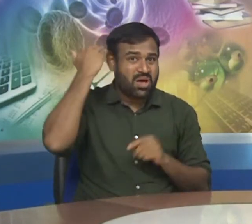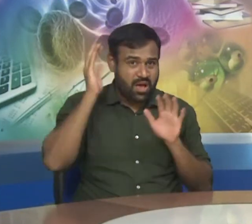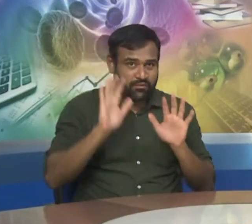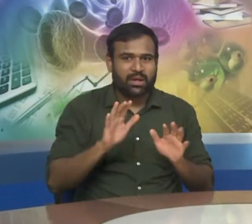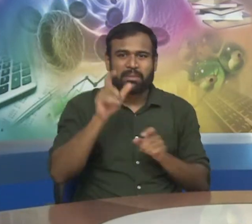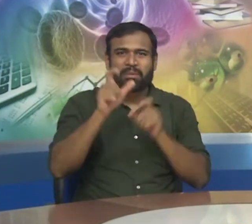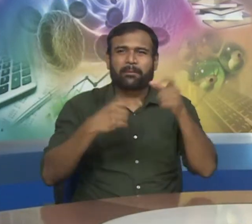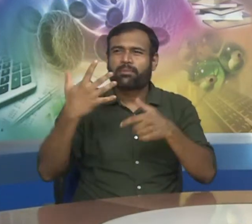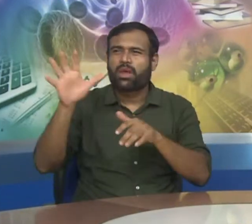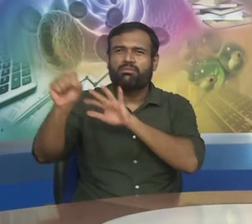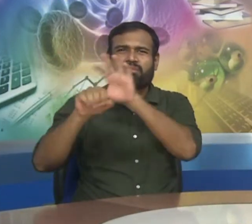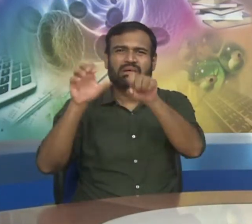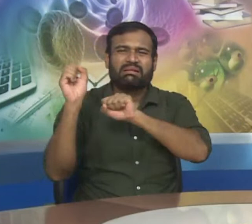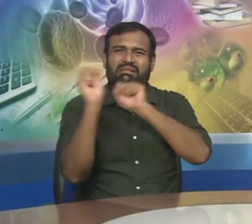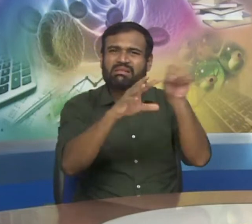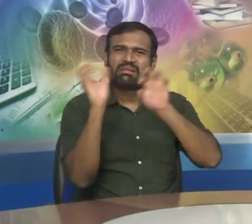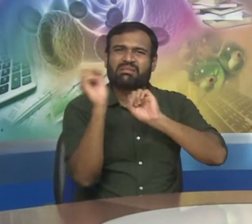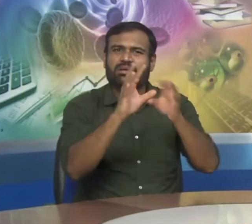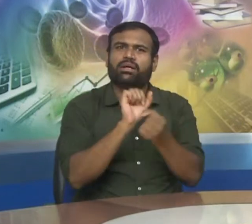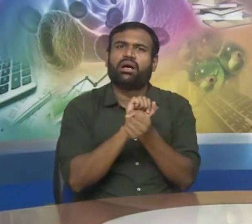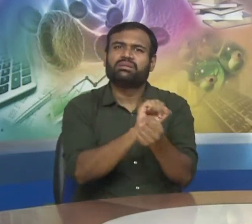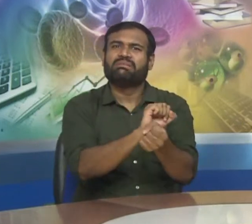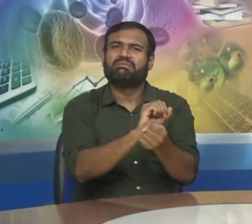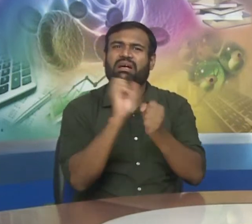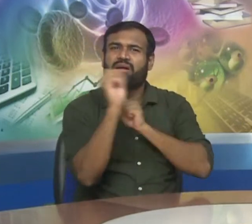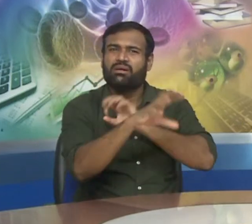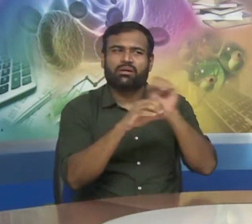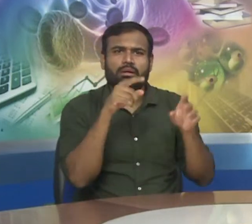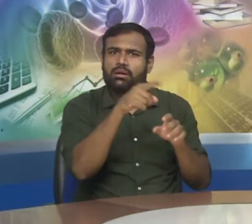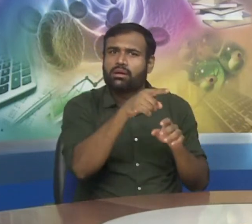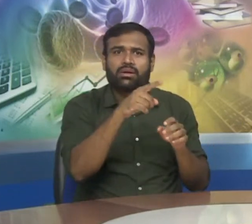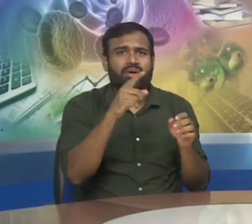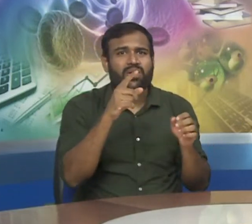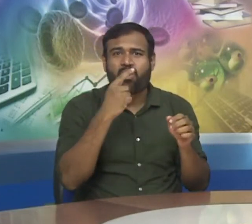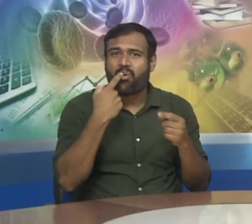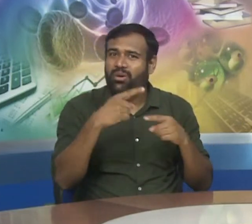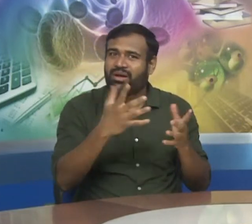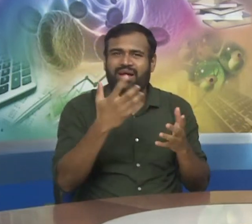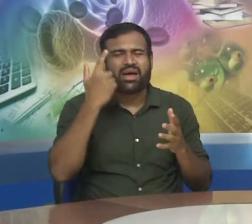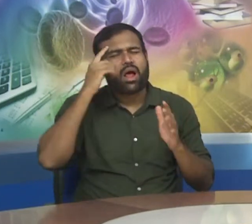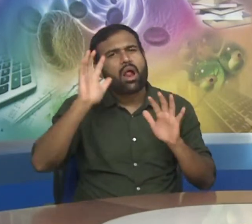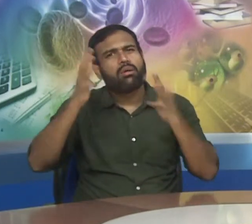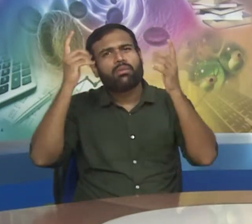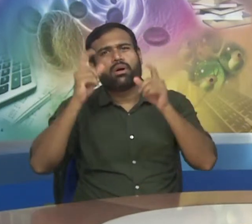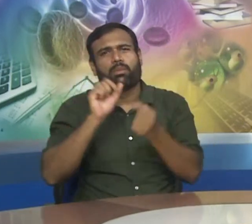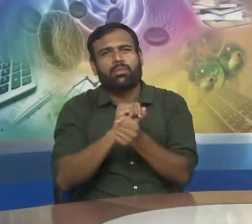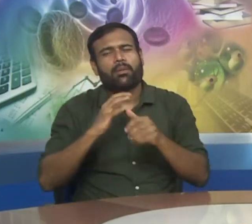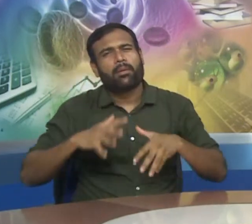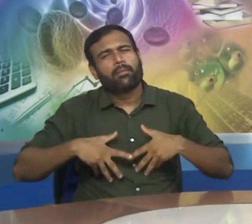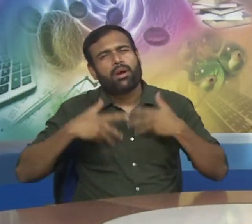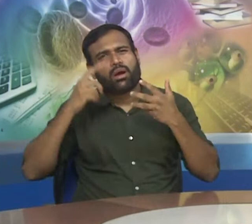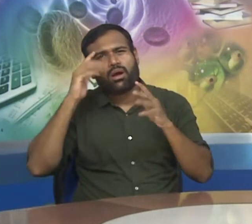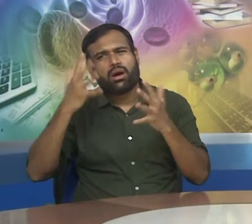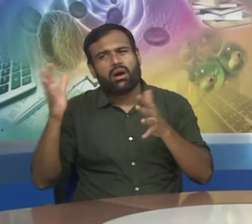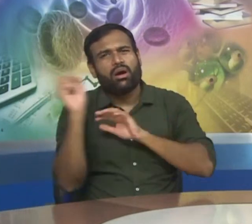Under PIL, the rights of under trials held under illegal detention have been restored.